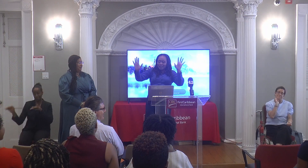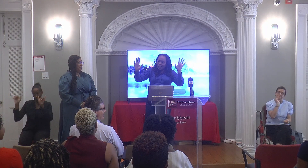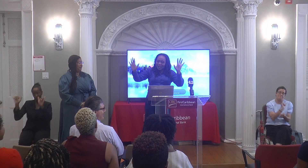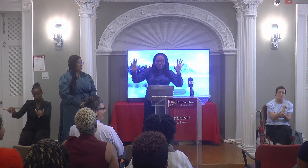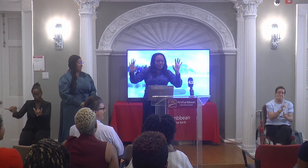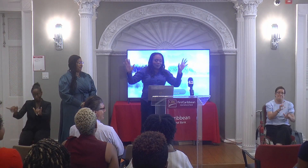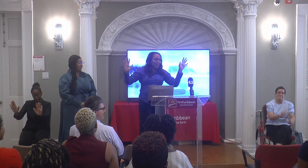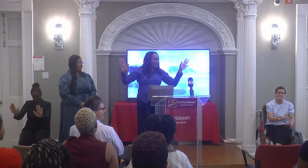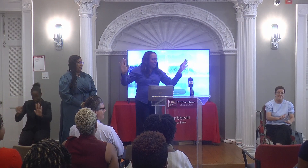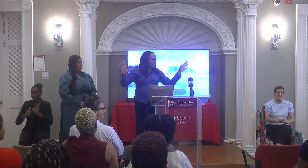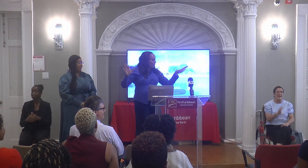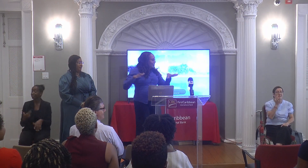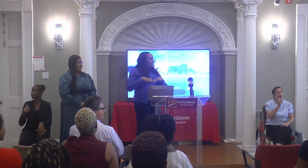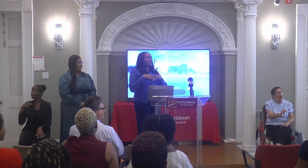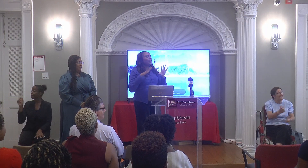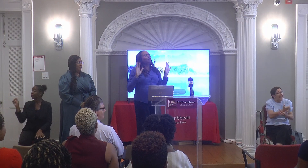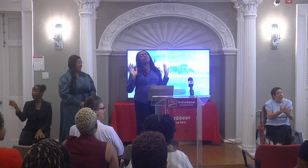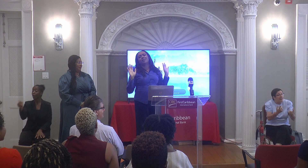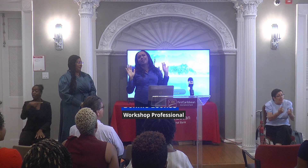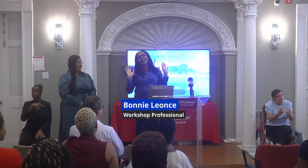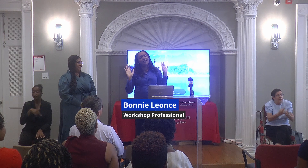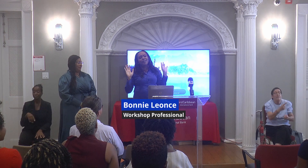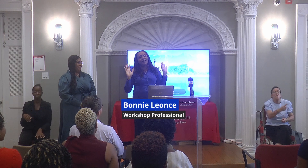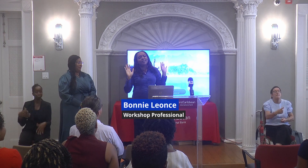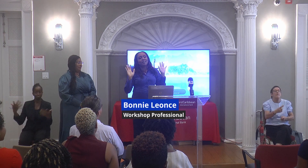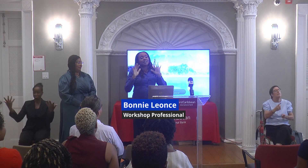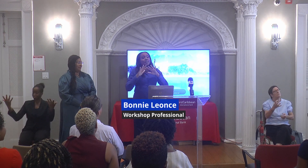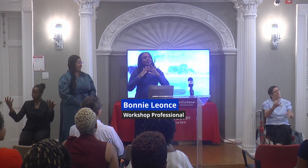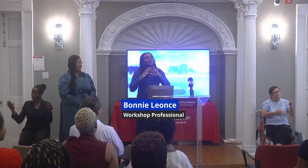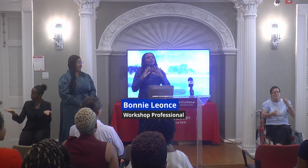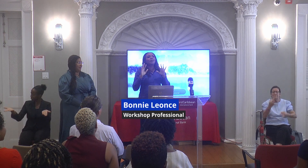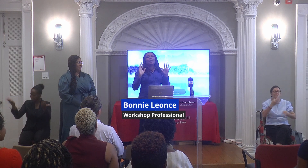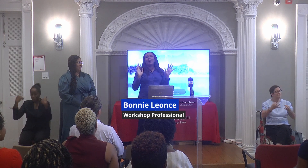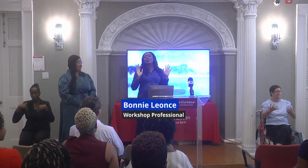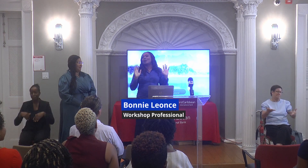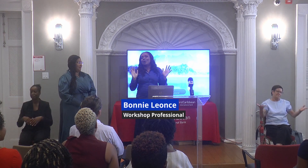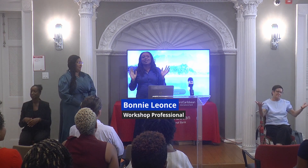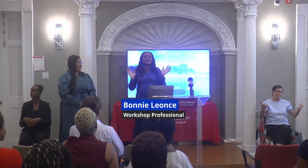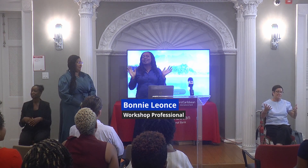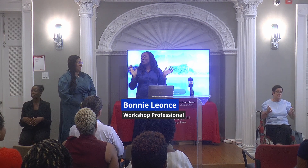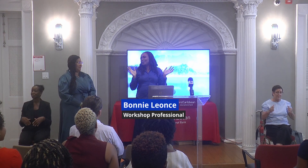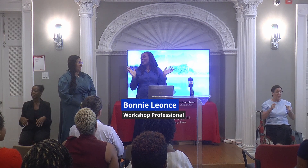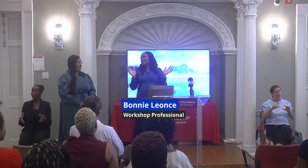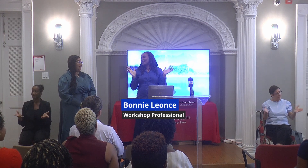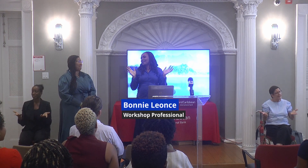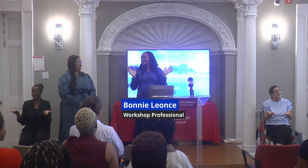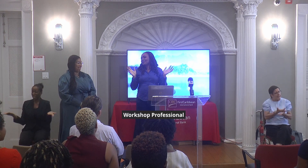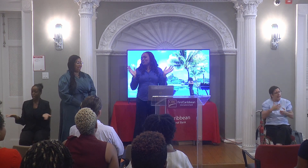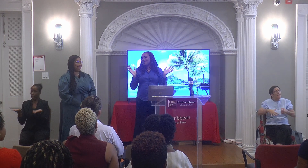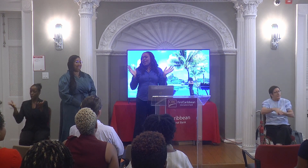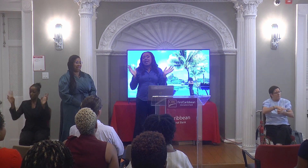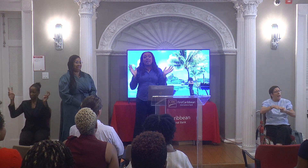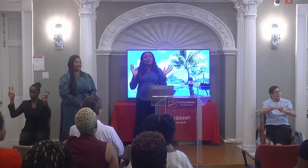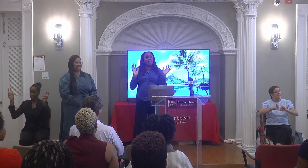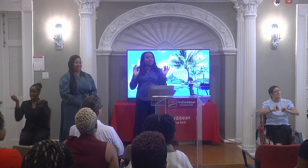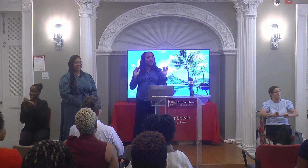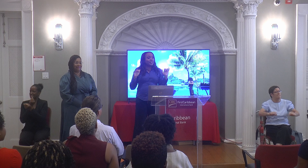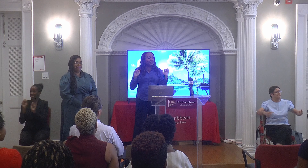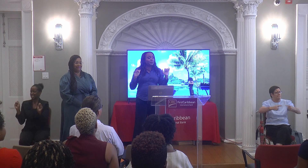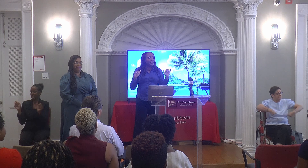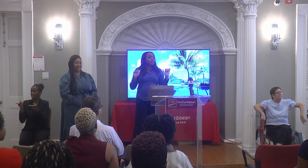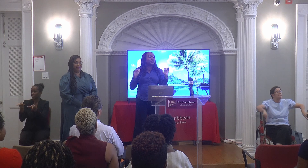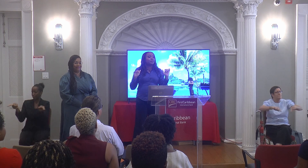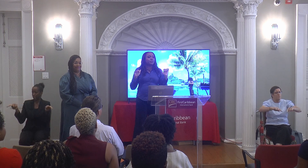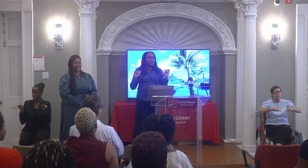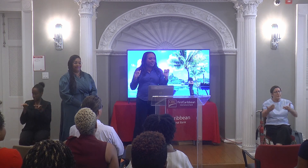when I ask you anything, just feel free. I'm going to call this a safe space. And it is a